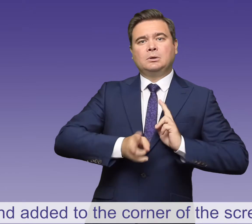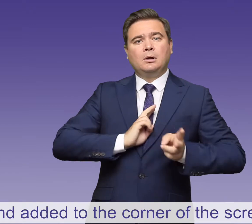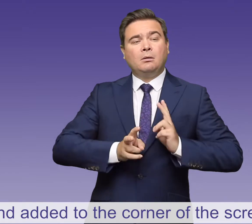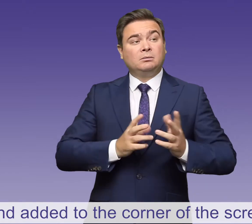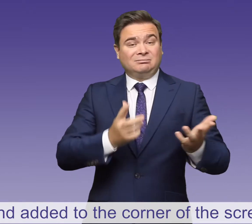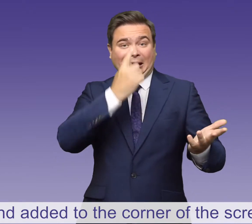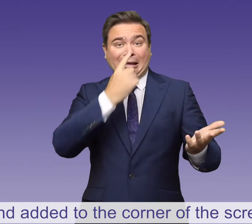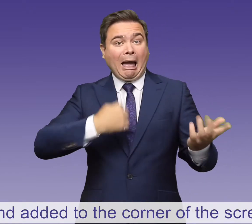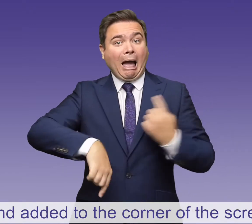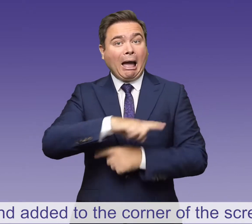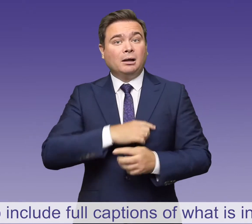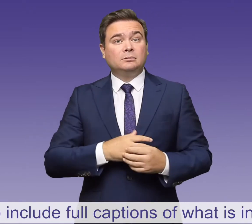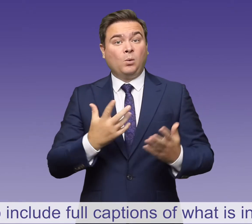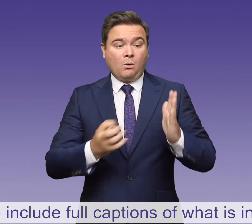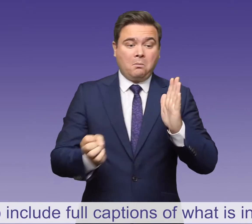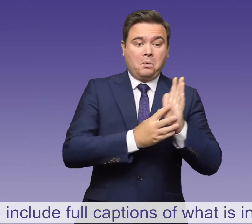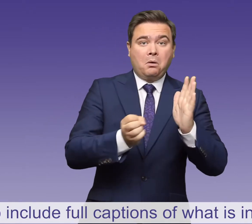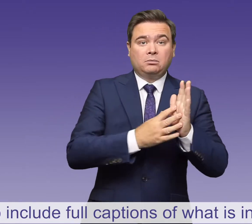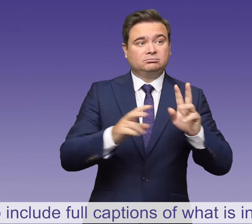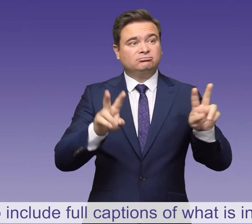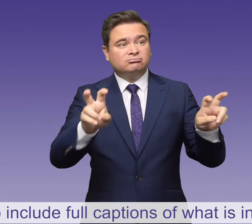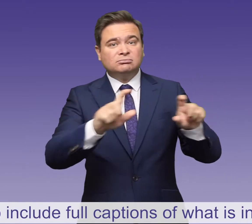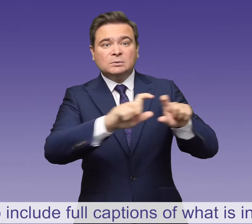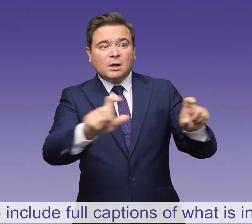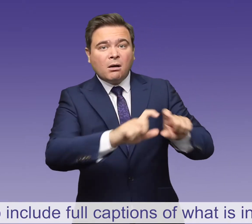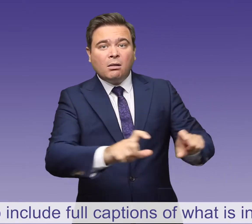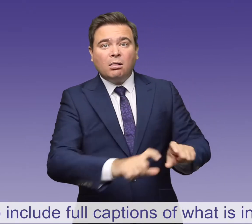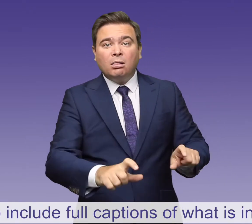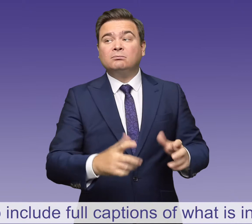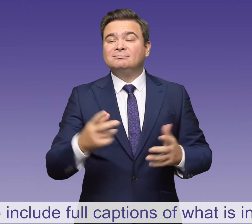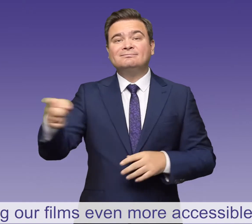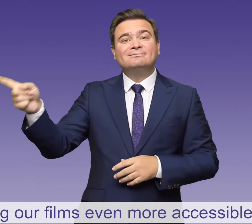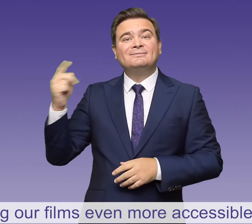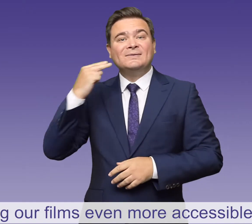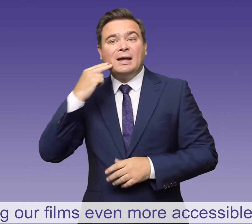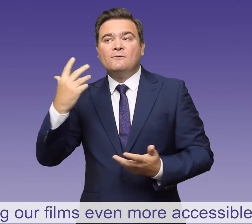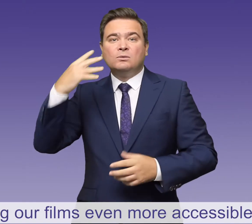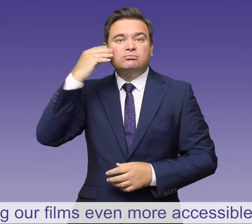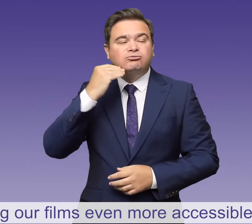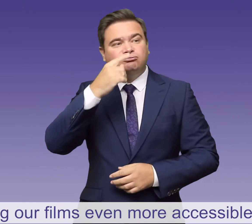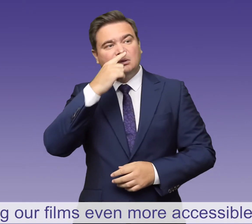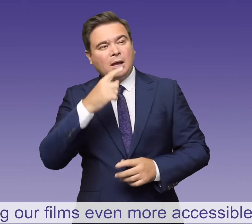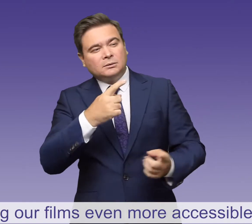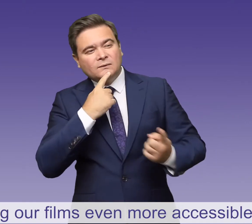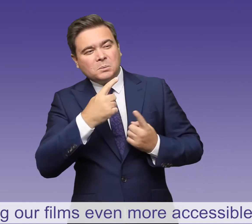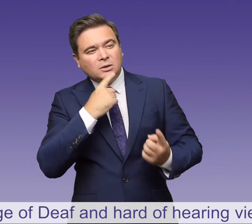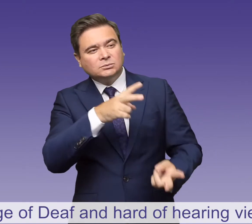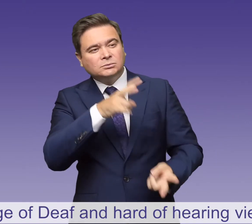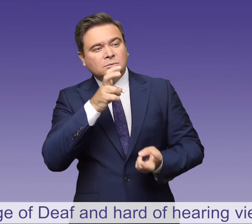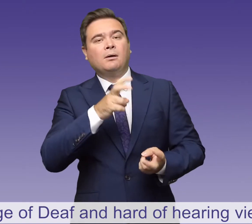screen. We also include full captions of what is interpreted, making our films even more accessible to a full range